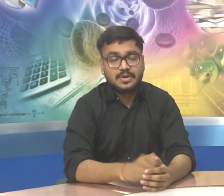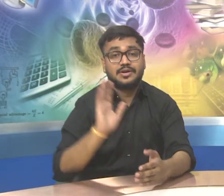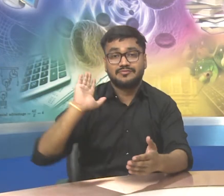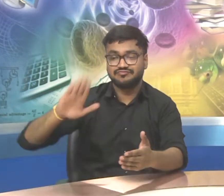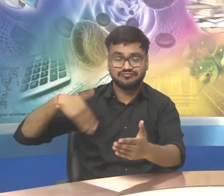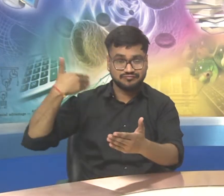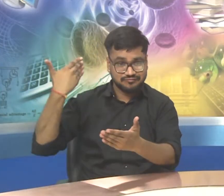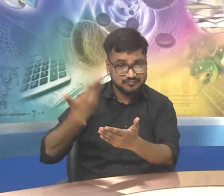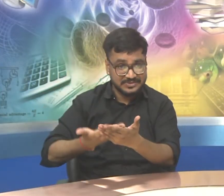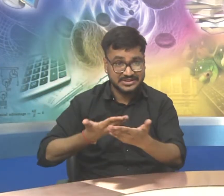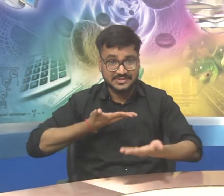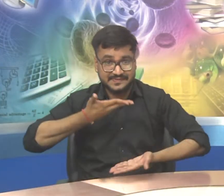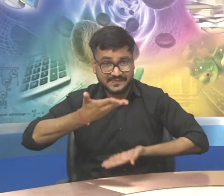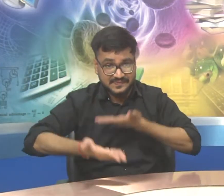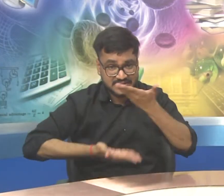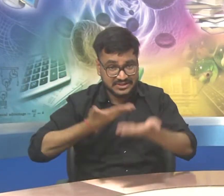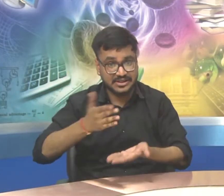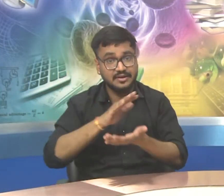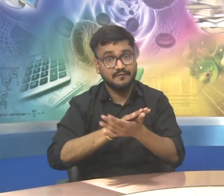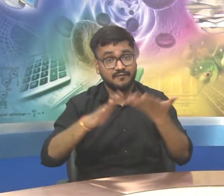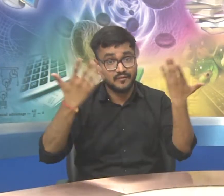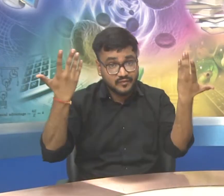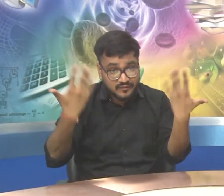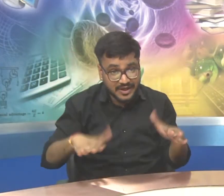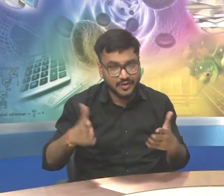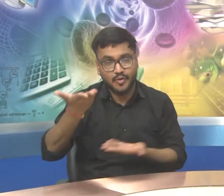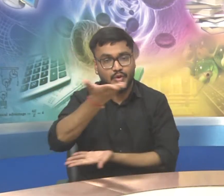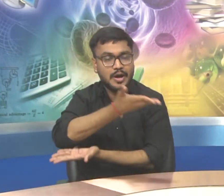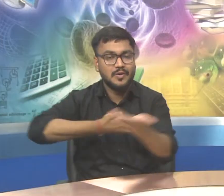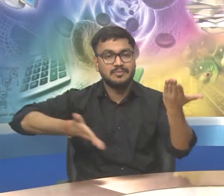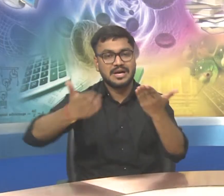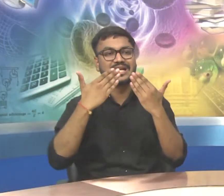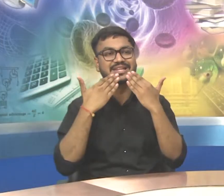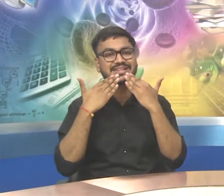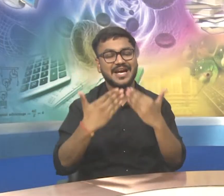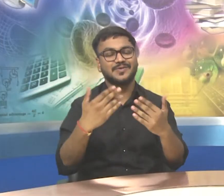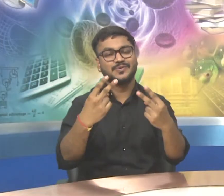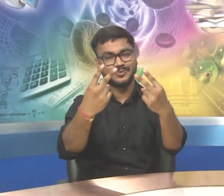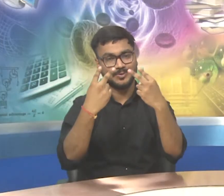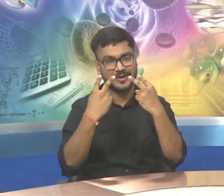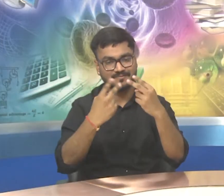We have completed this part. Thank you for paying attention.